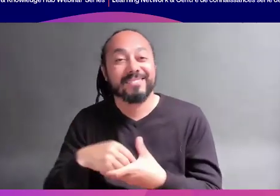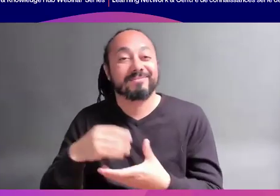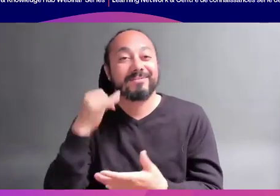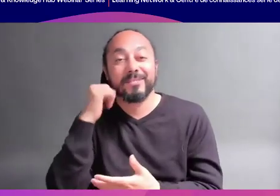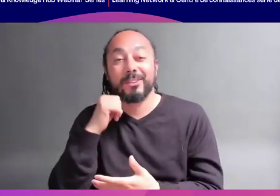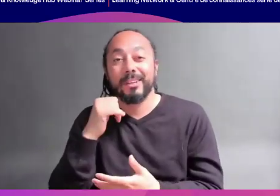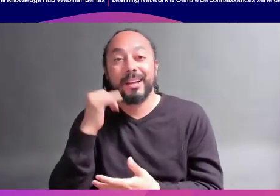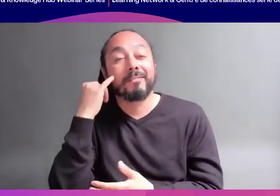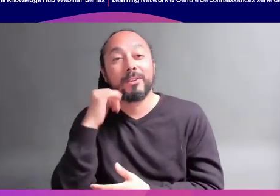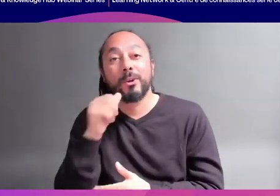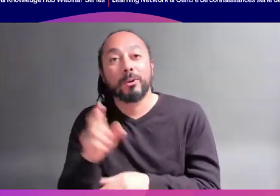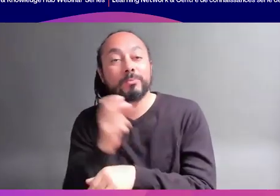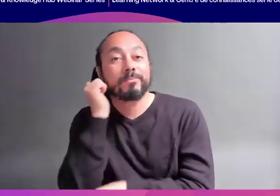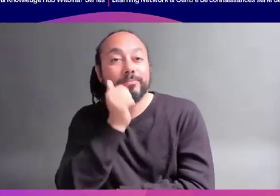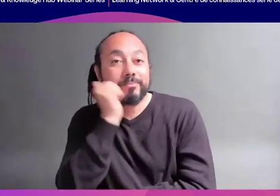day-to-day basis,